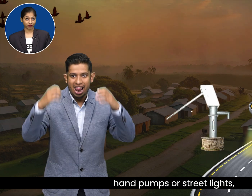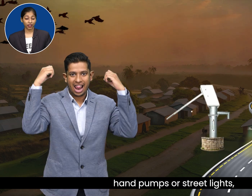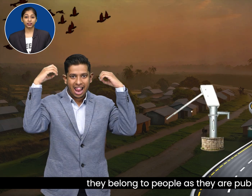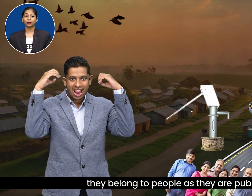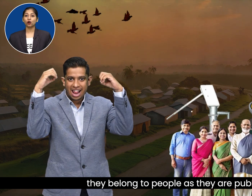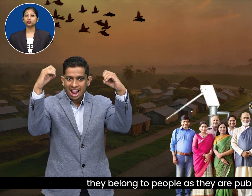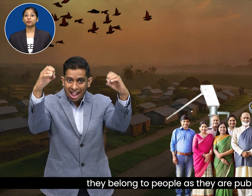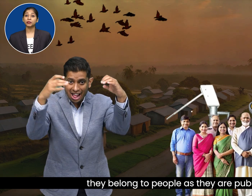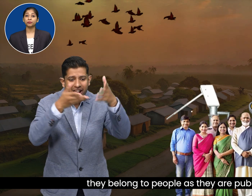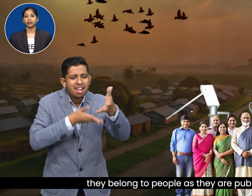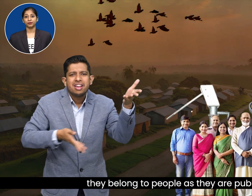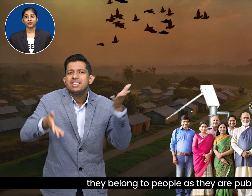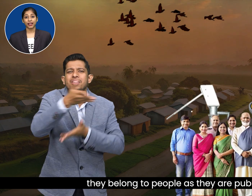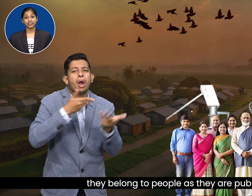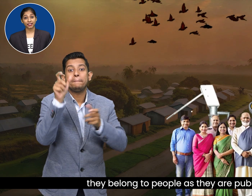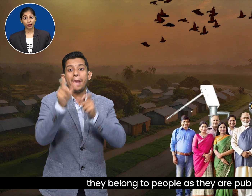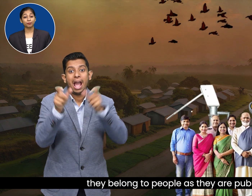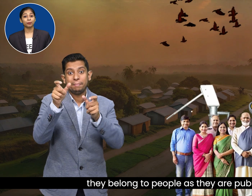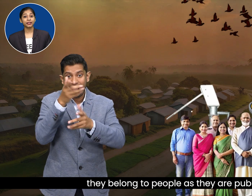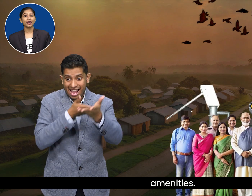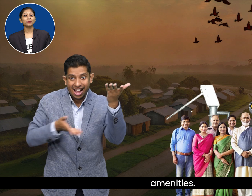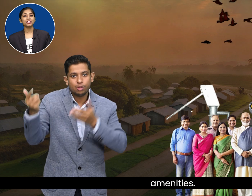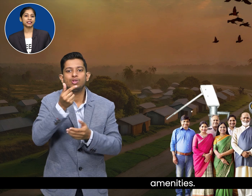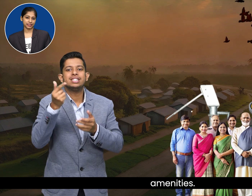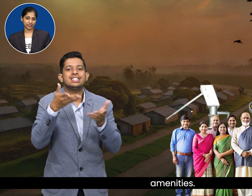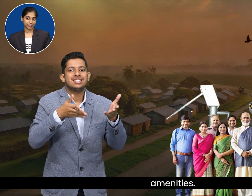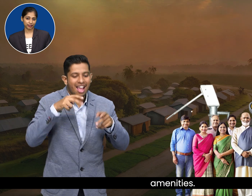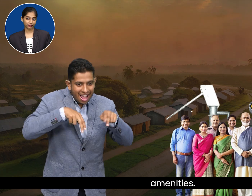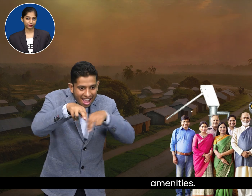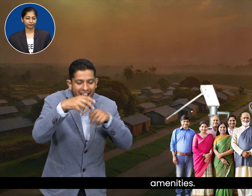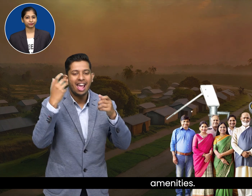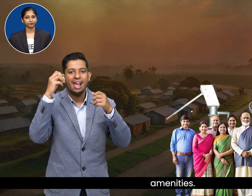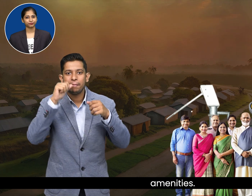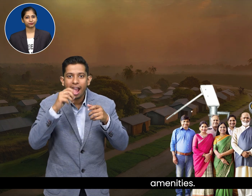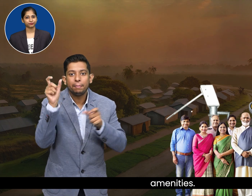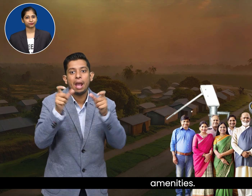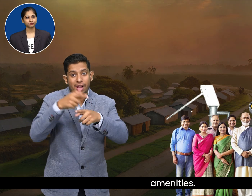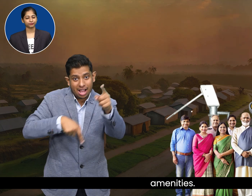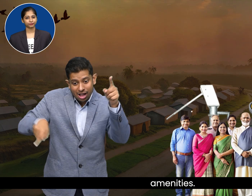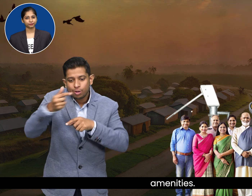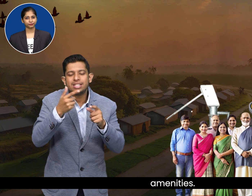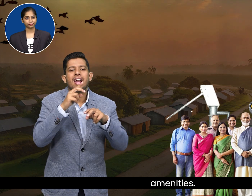lights, they belong to people as they are public amenities.